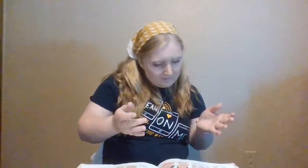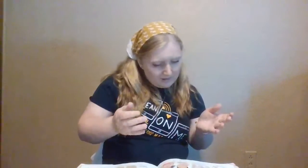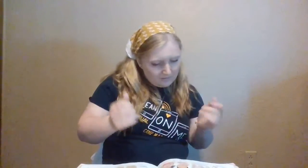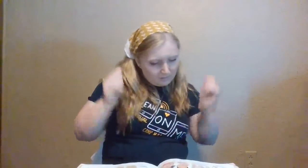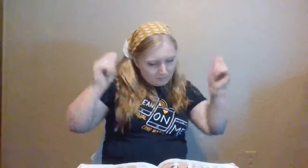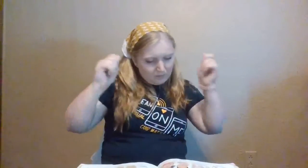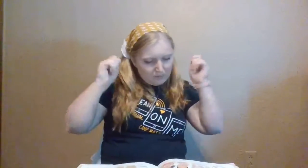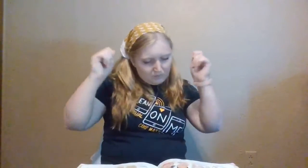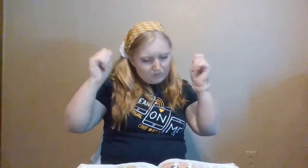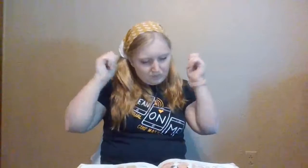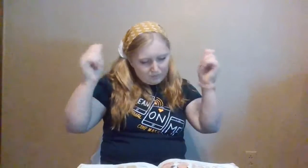root